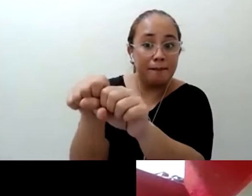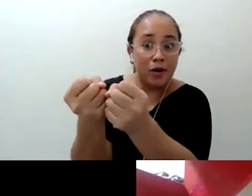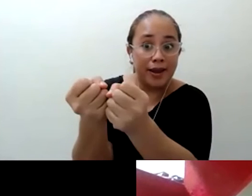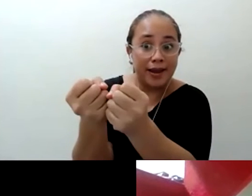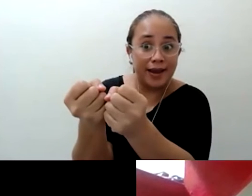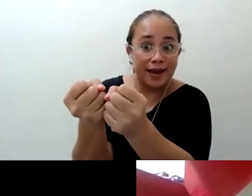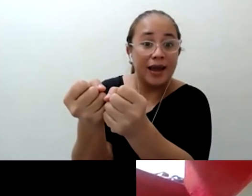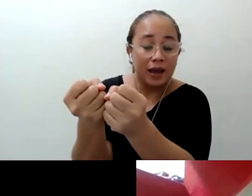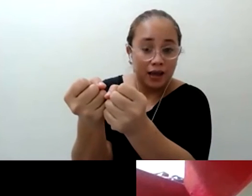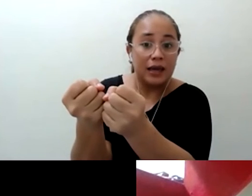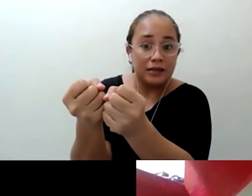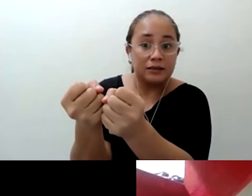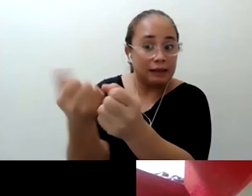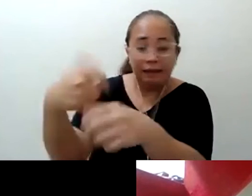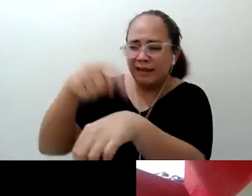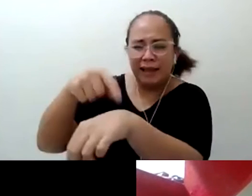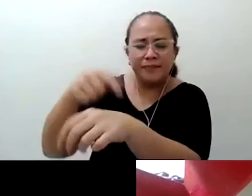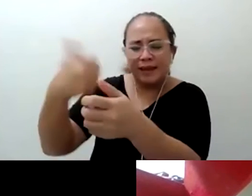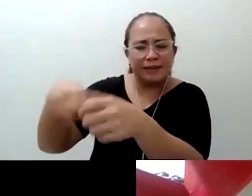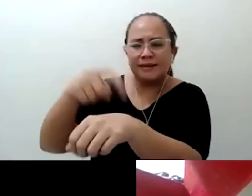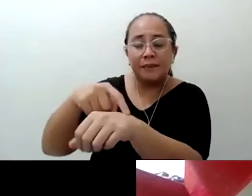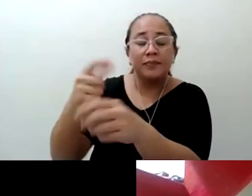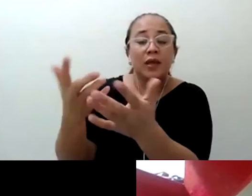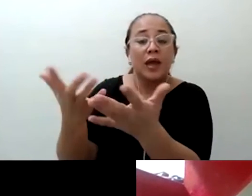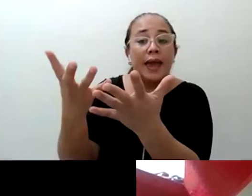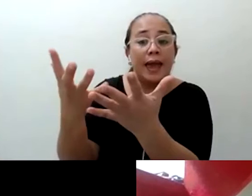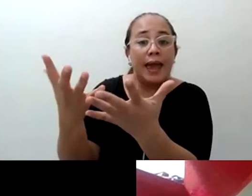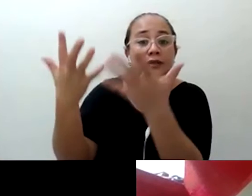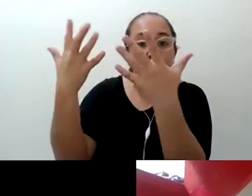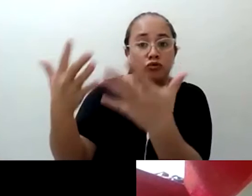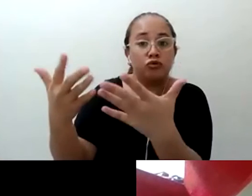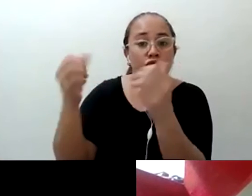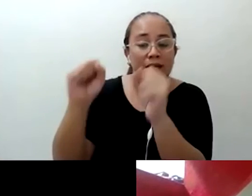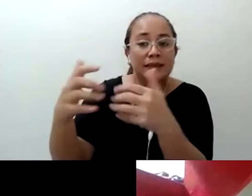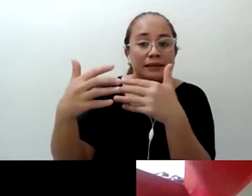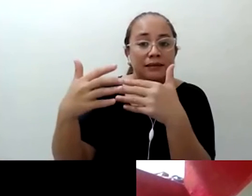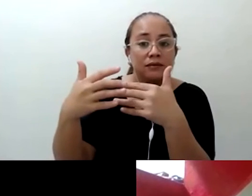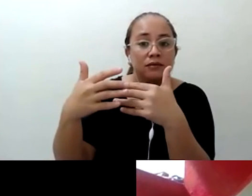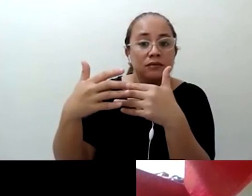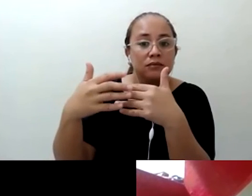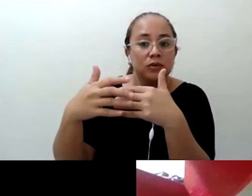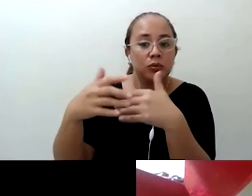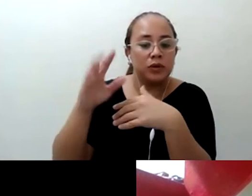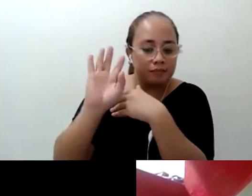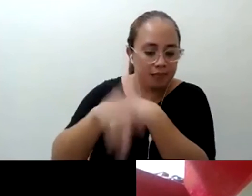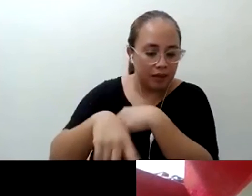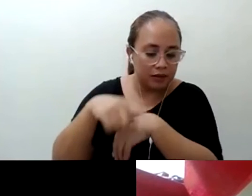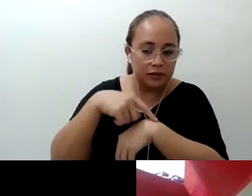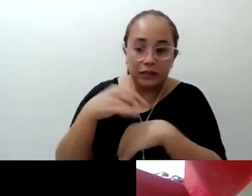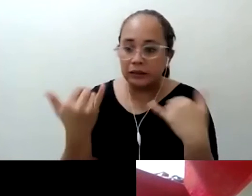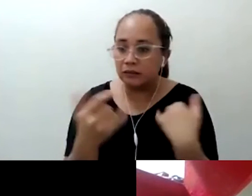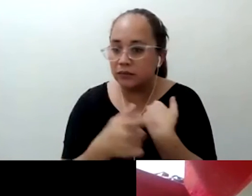anytime you want. And you can, we'll come back at, let's see, it's